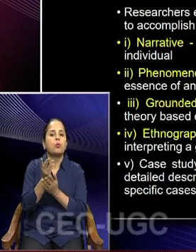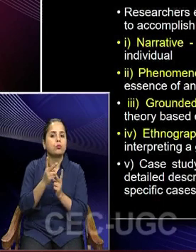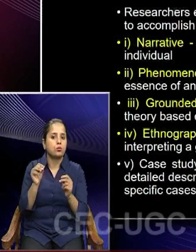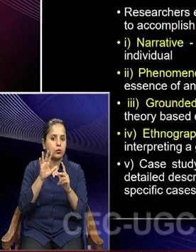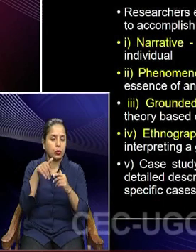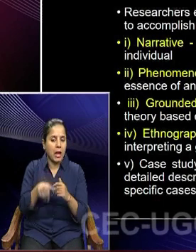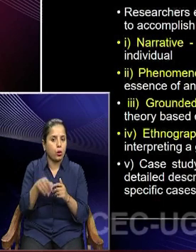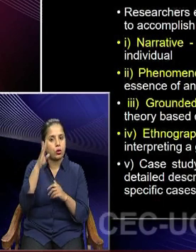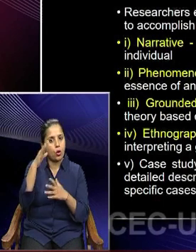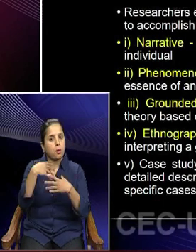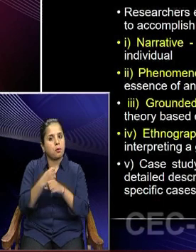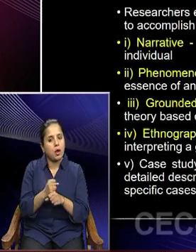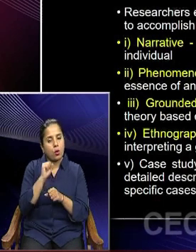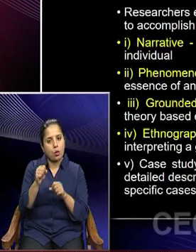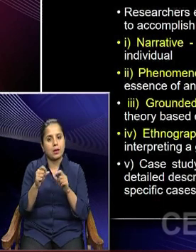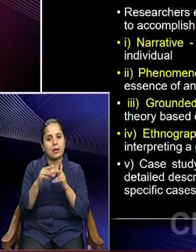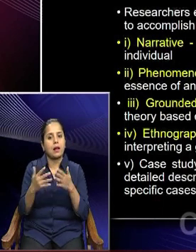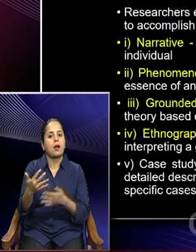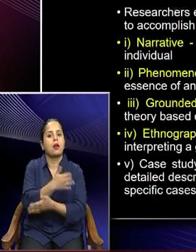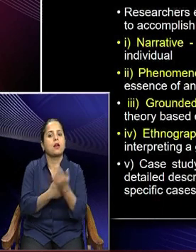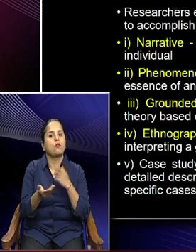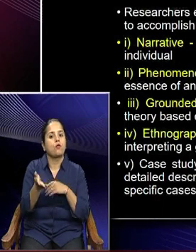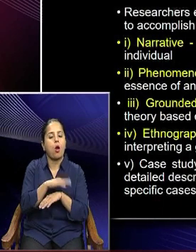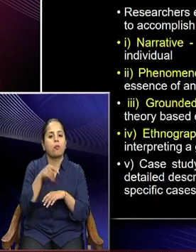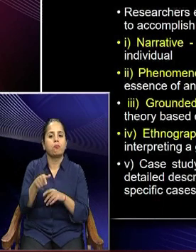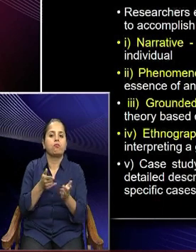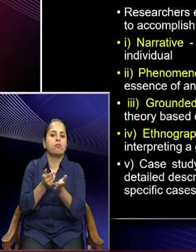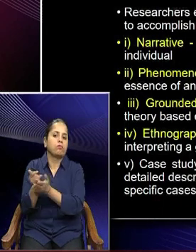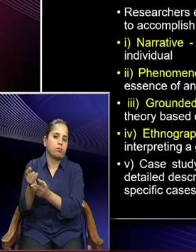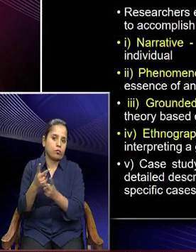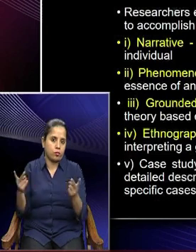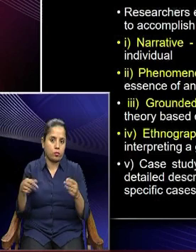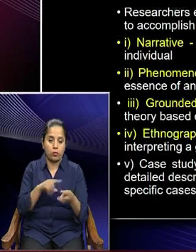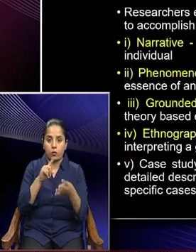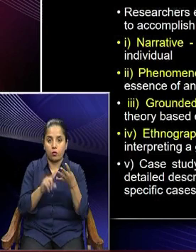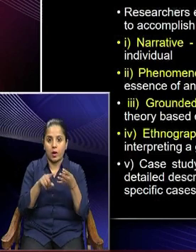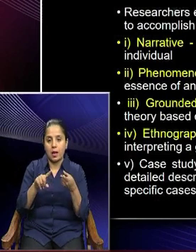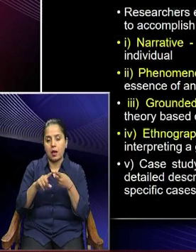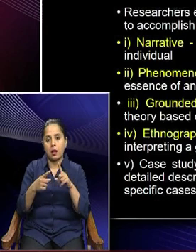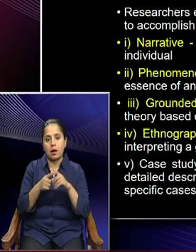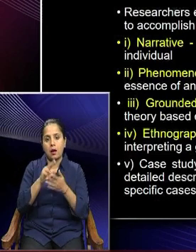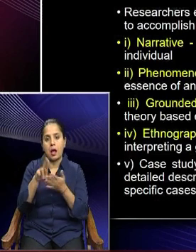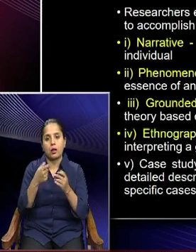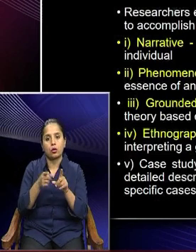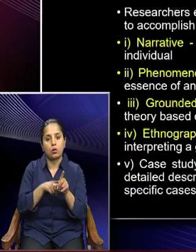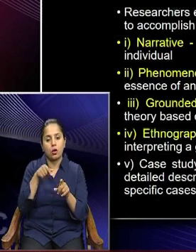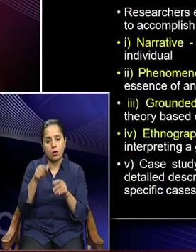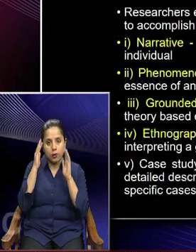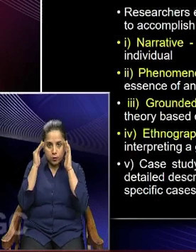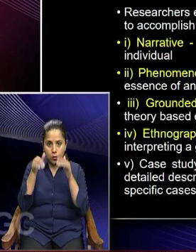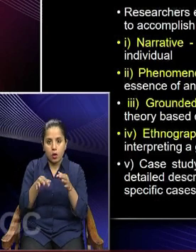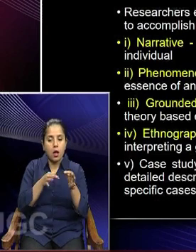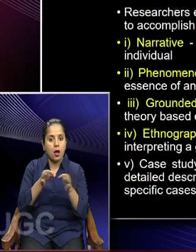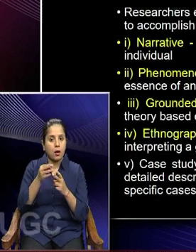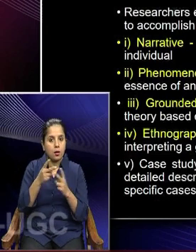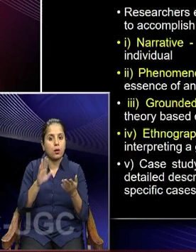developing a theory based on data collected from the field. Number 4 is ethnographic, which focuses on describing